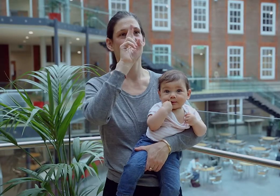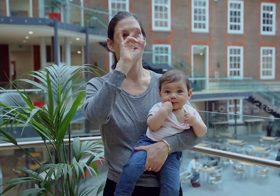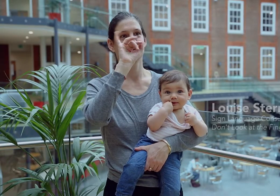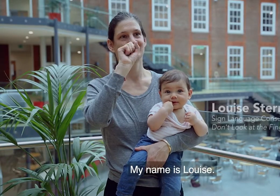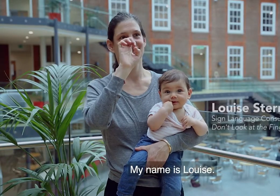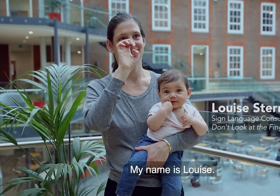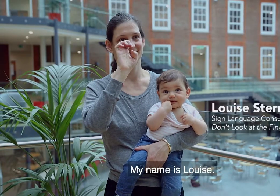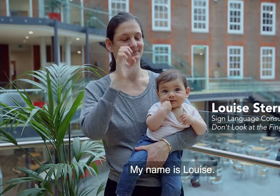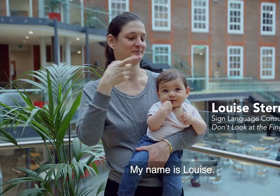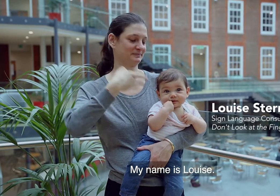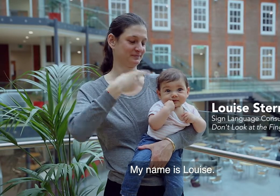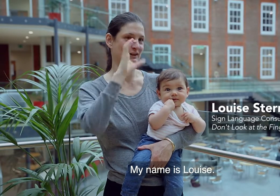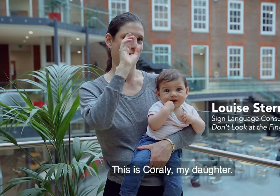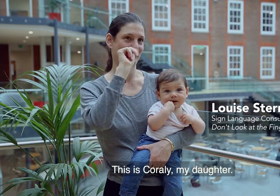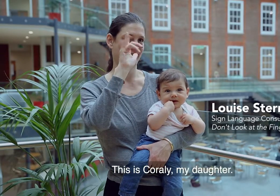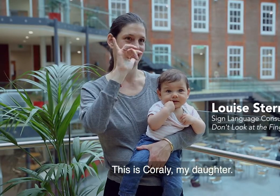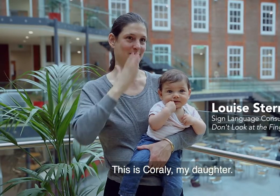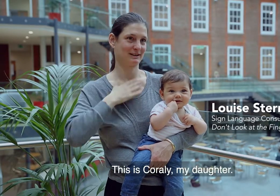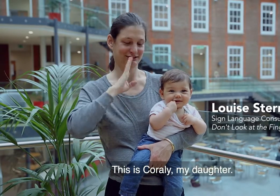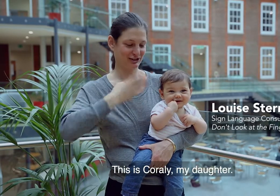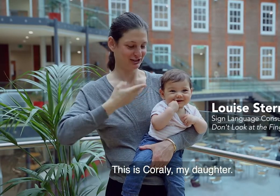My name is Louise. This is Coralie, my daughter.